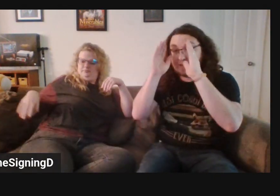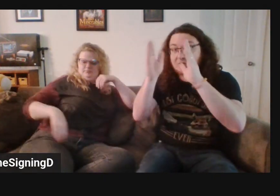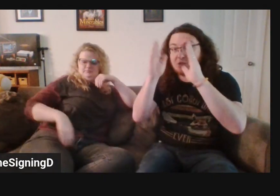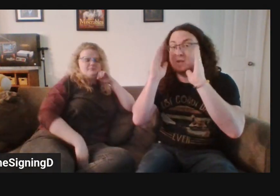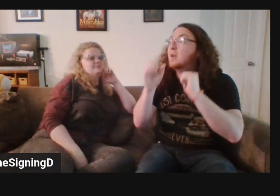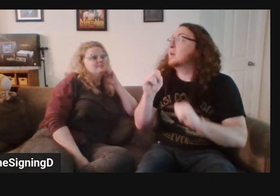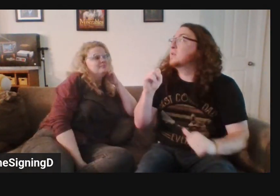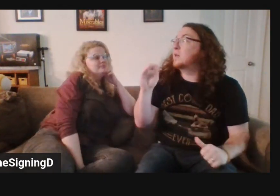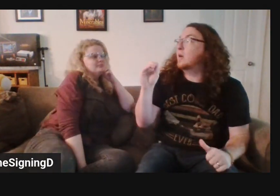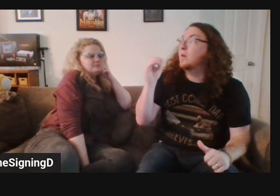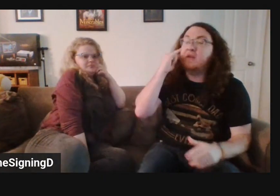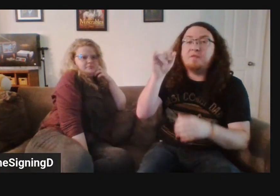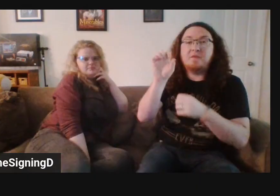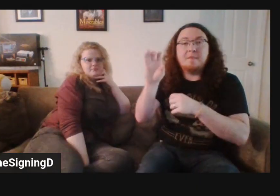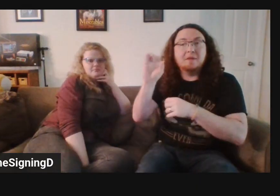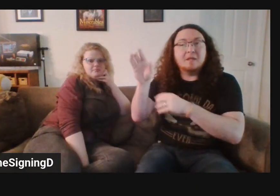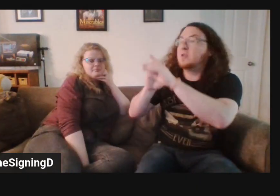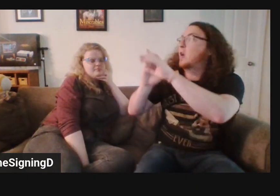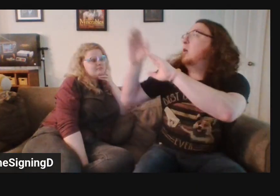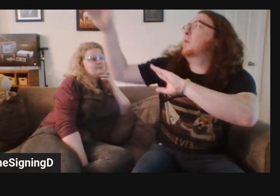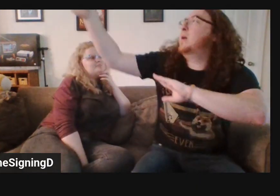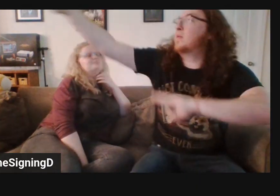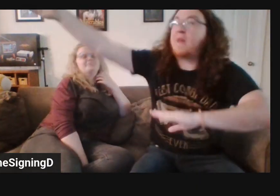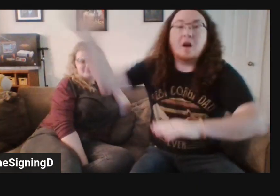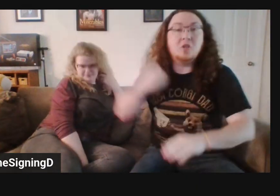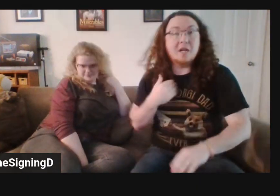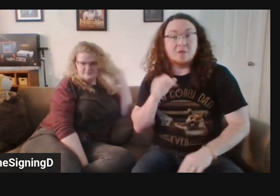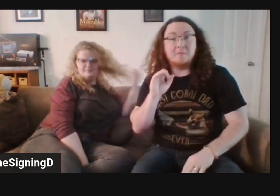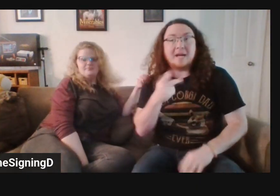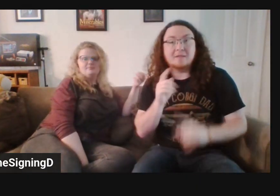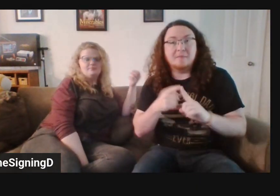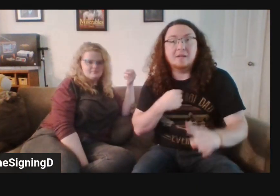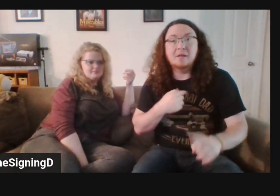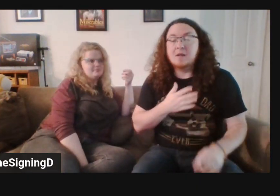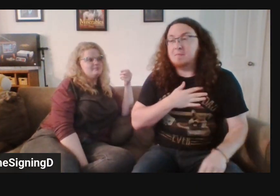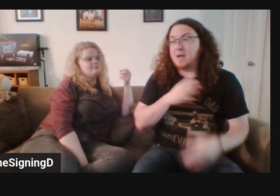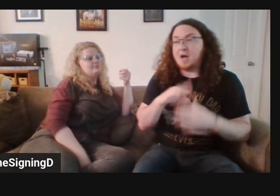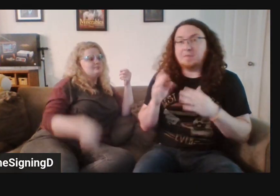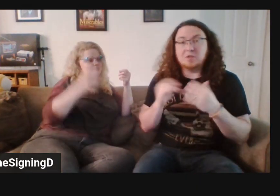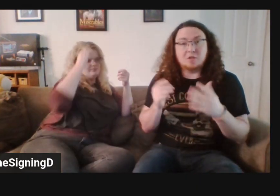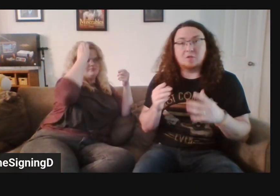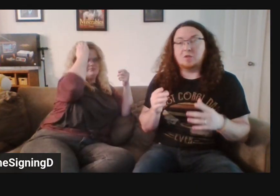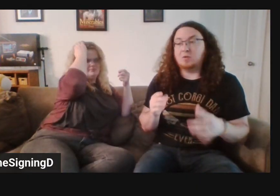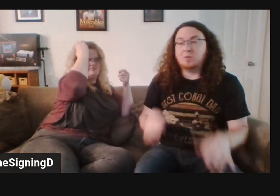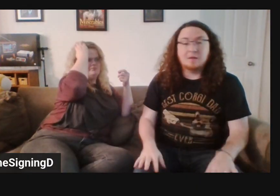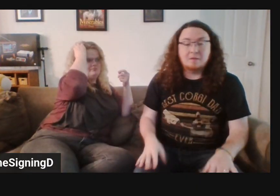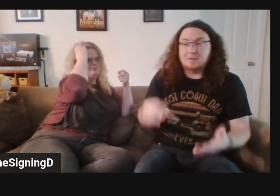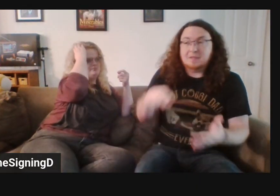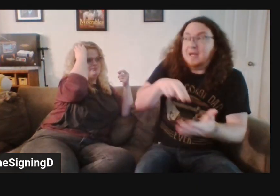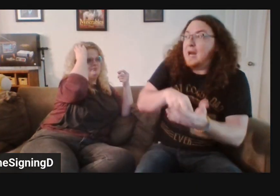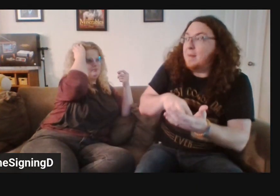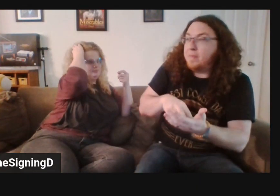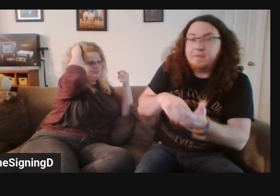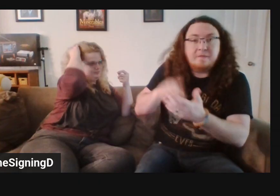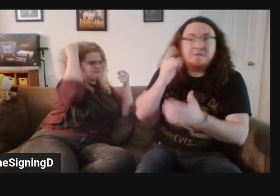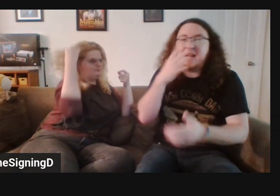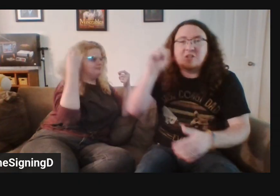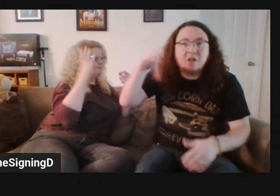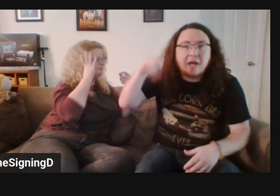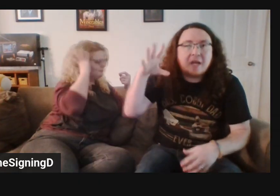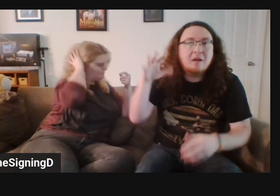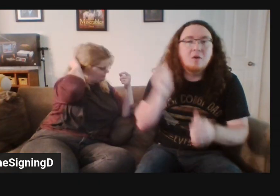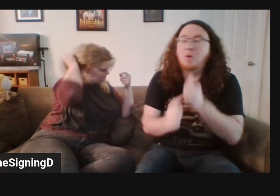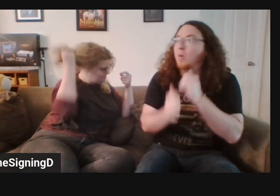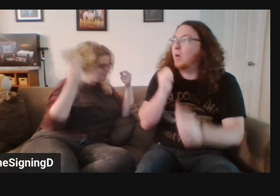to get their attention. So if Emily is all the way over there and she has her back to me, my options are to get up,